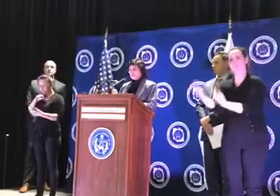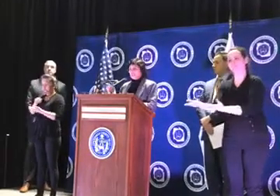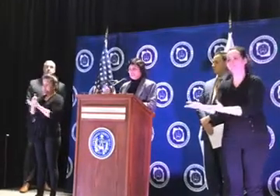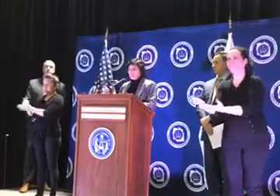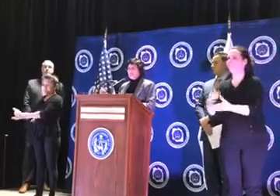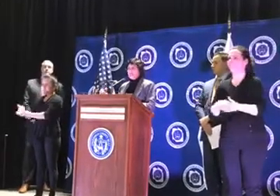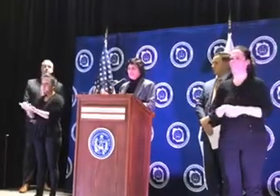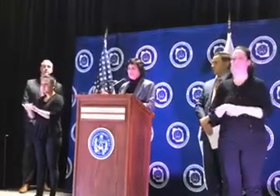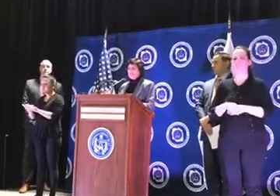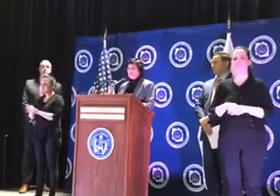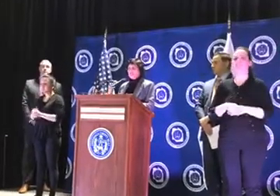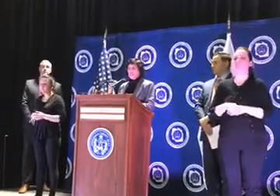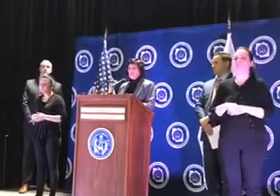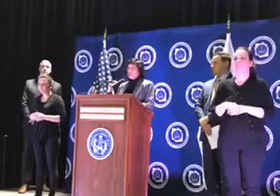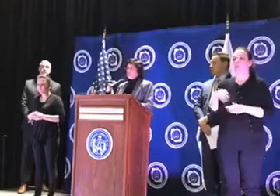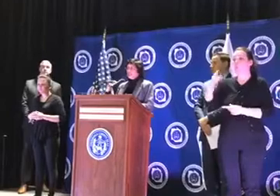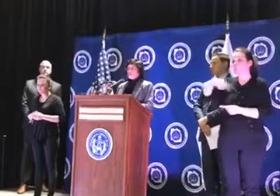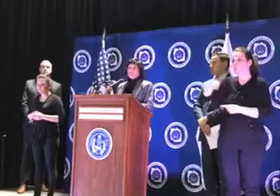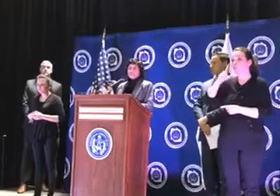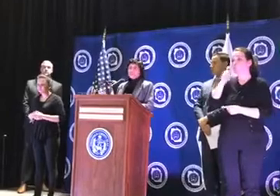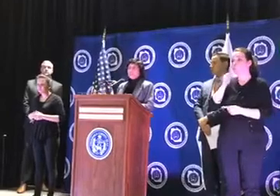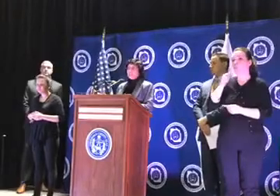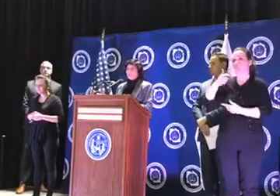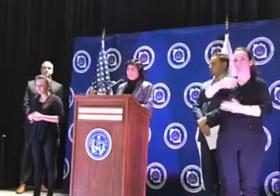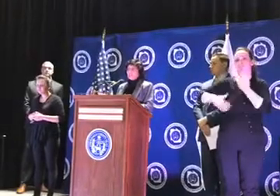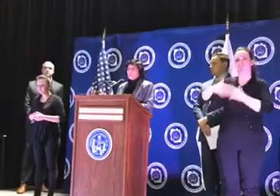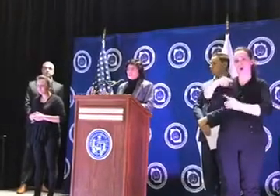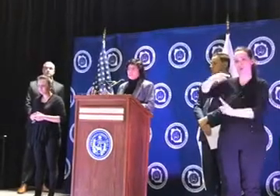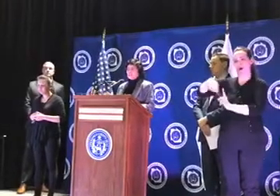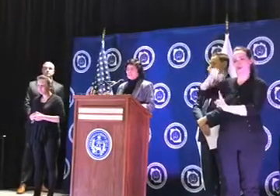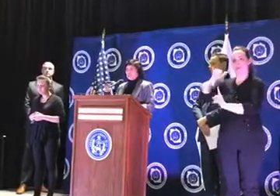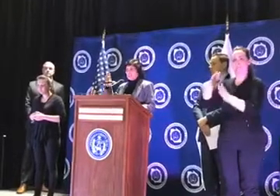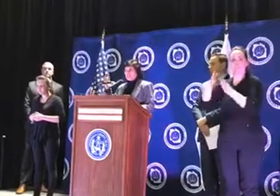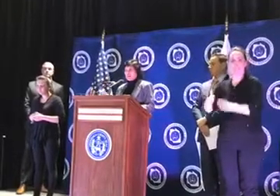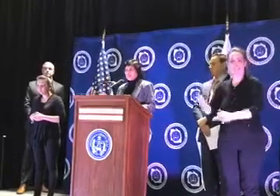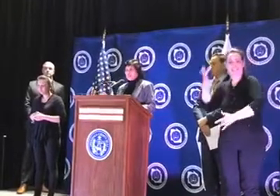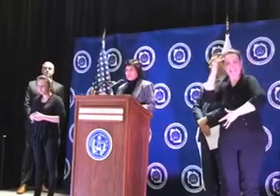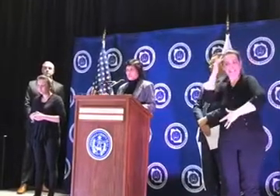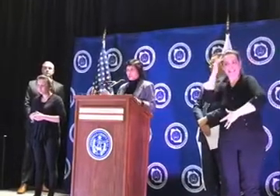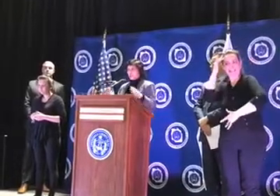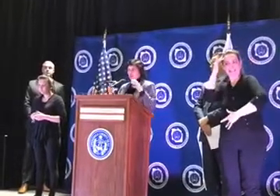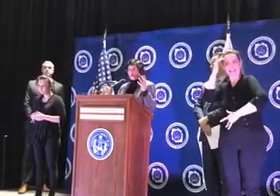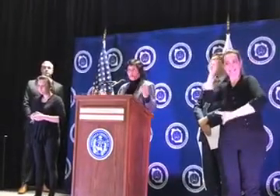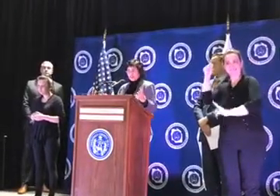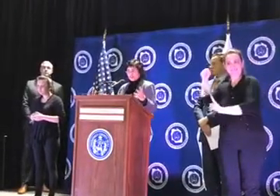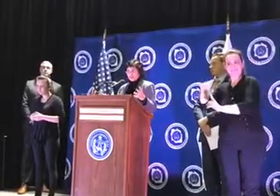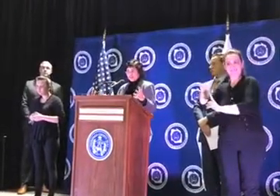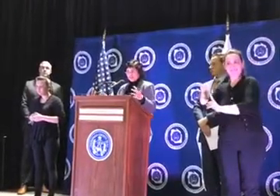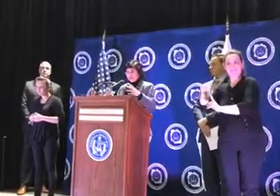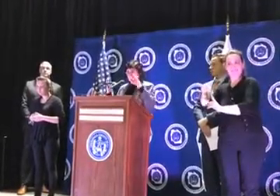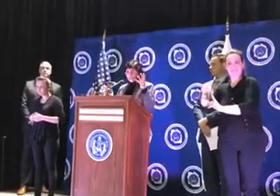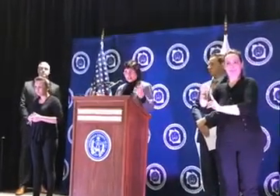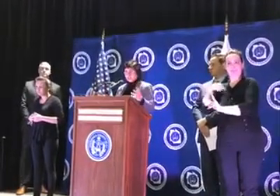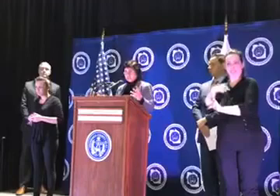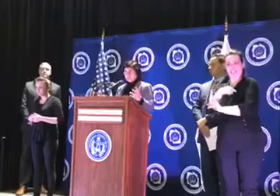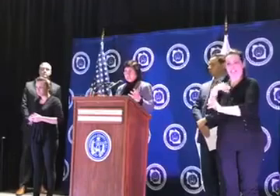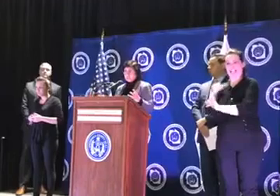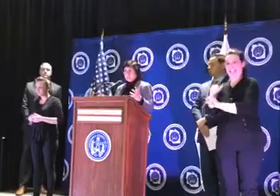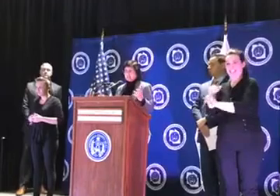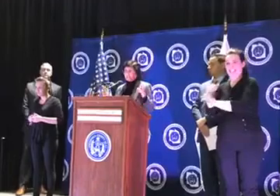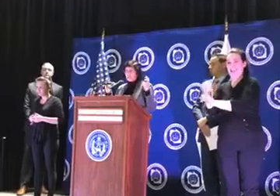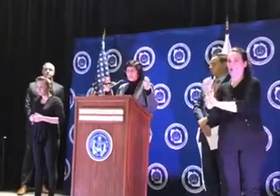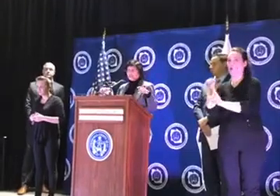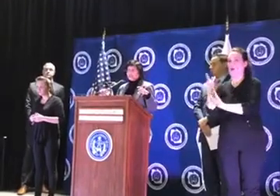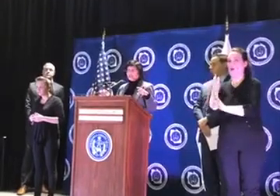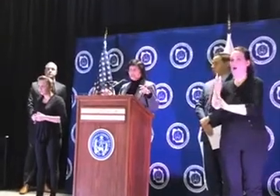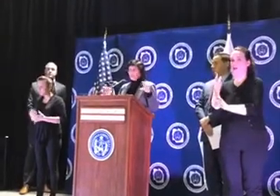we contact each one of them. So let's say there's a one case, we identify their 4 members. They're going to be all isolated with the family.